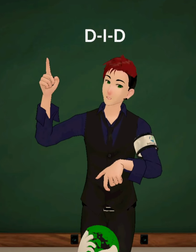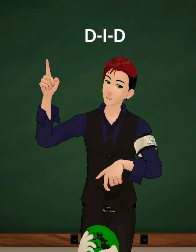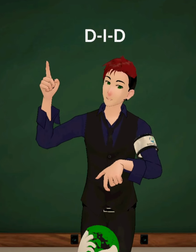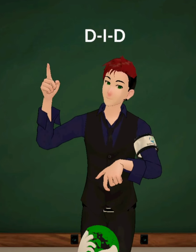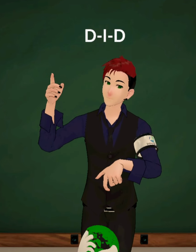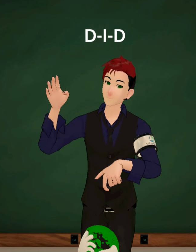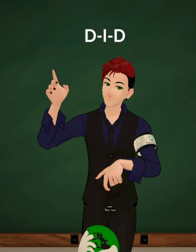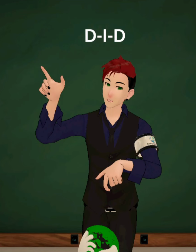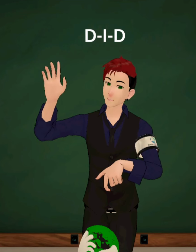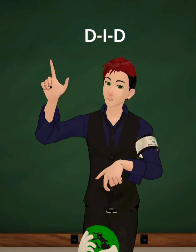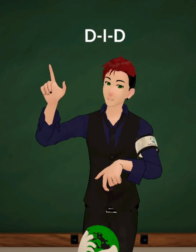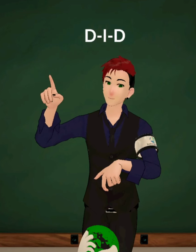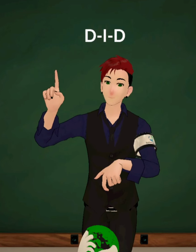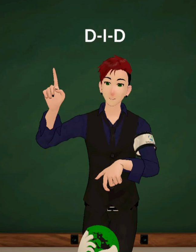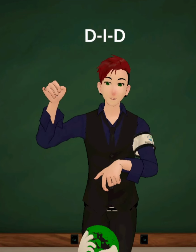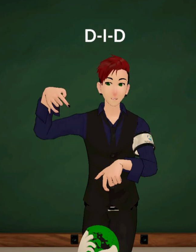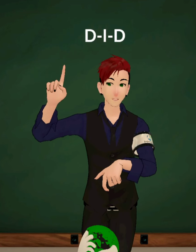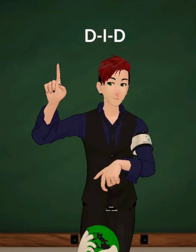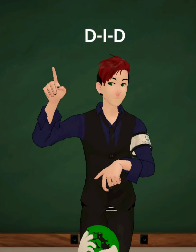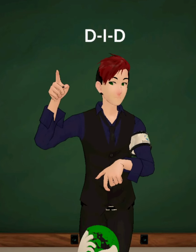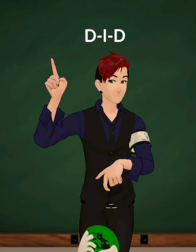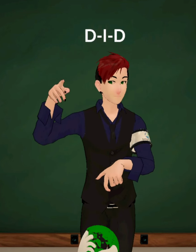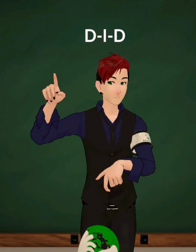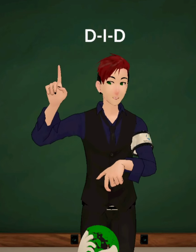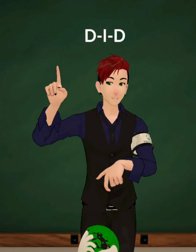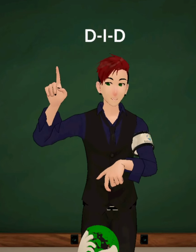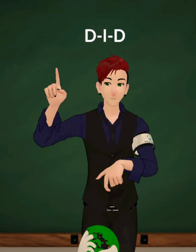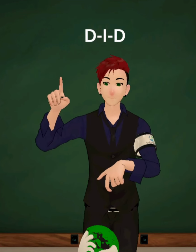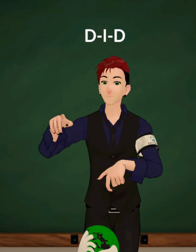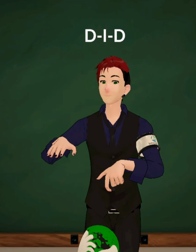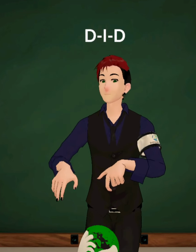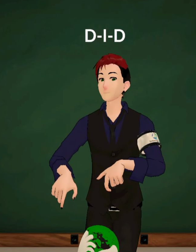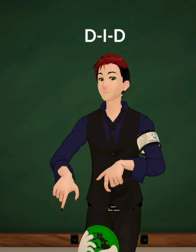did. DID. I did.